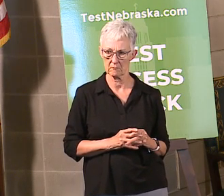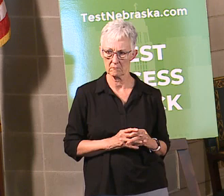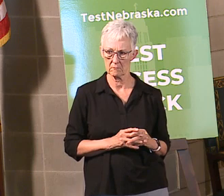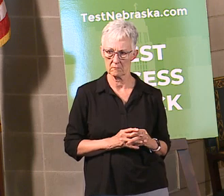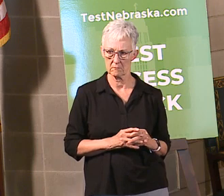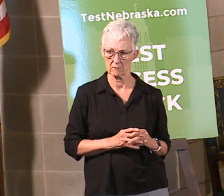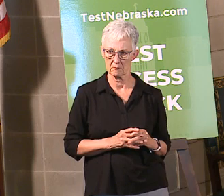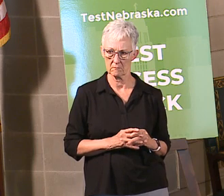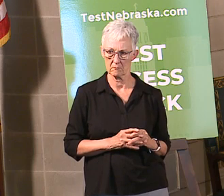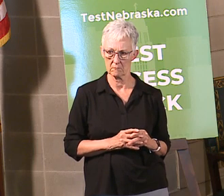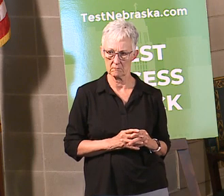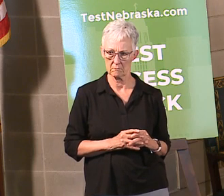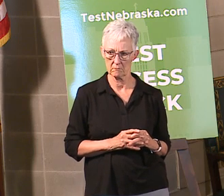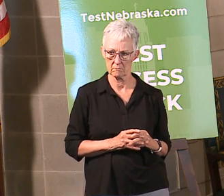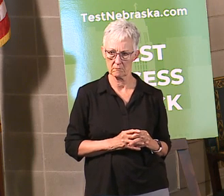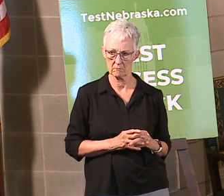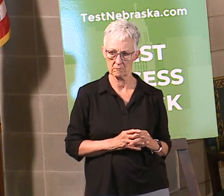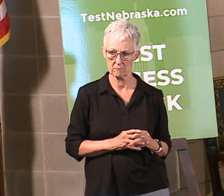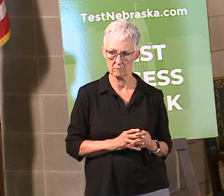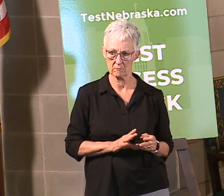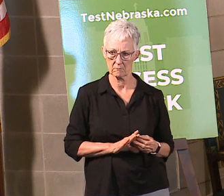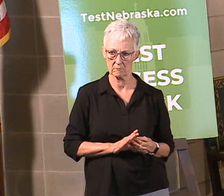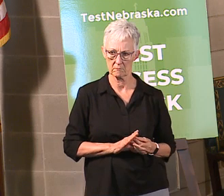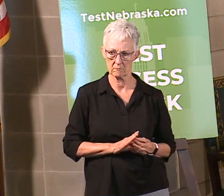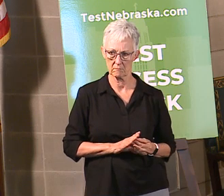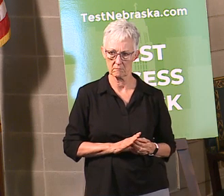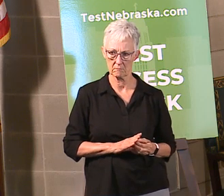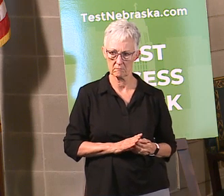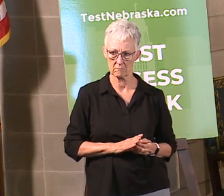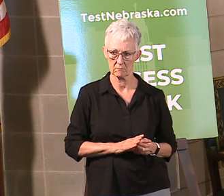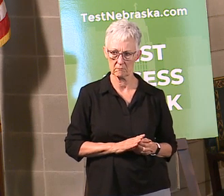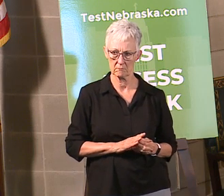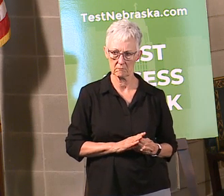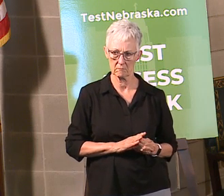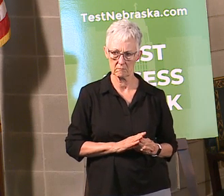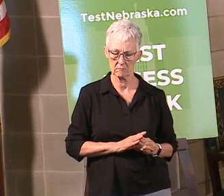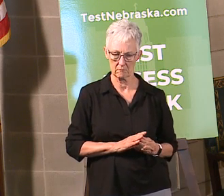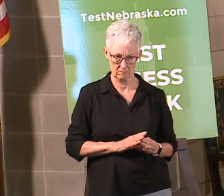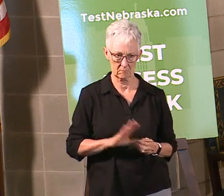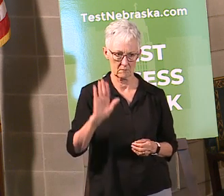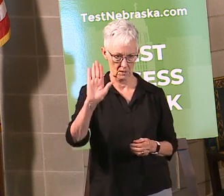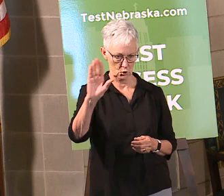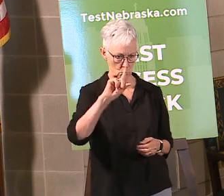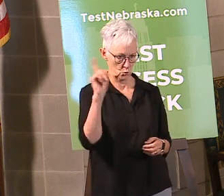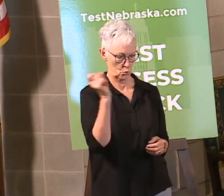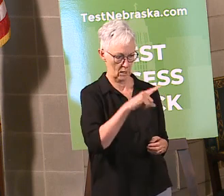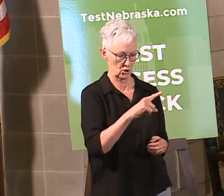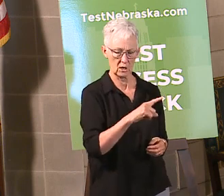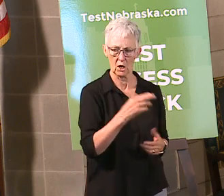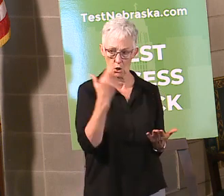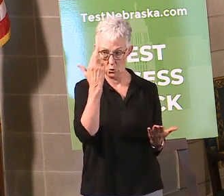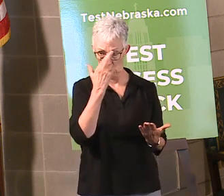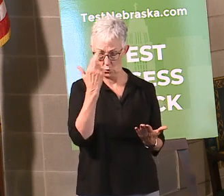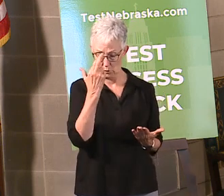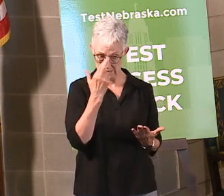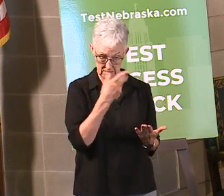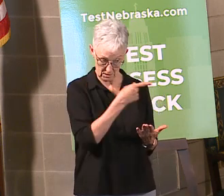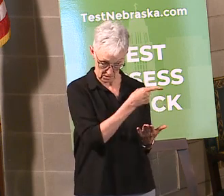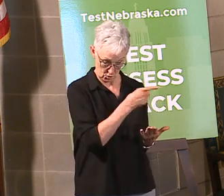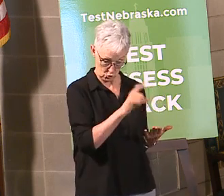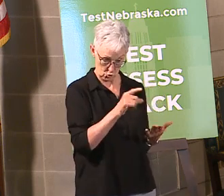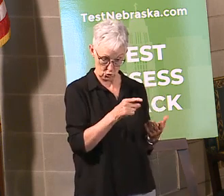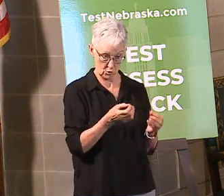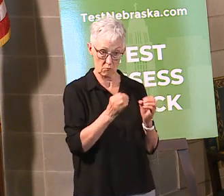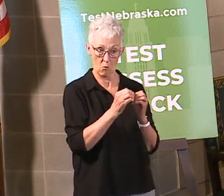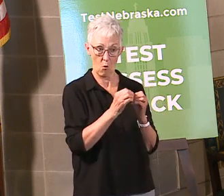that you would want to open things up sooner than you expected with these numbers being so well? So the question was, is there any reason why I'd want to open up anything